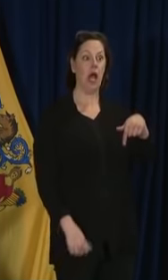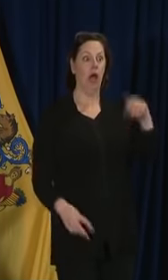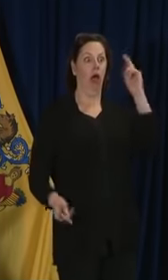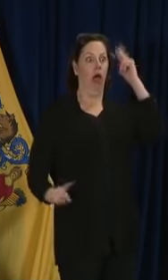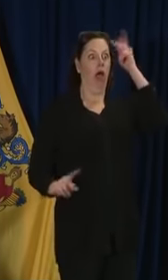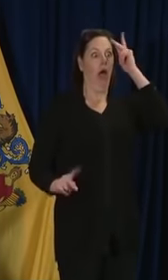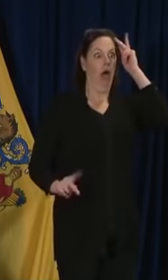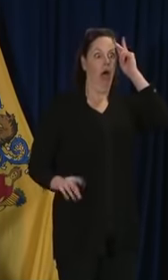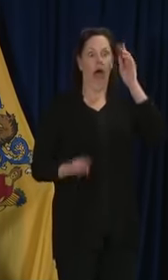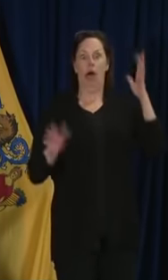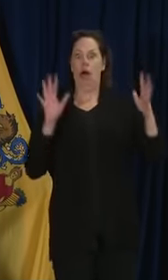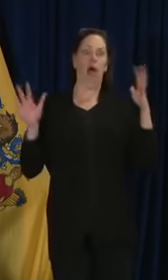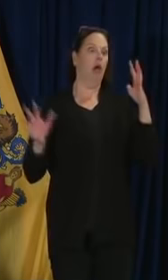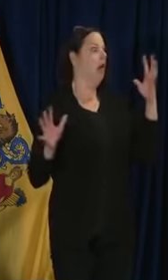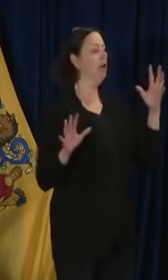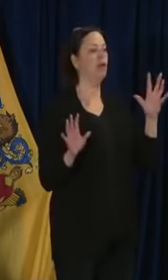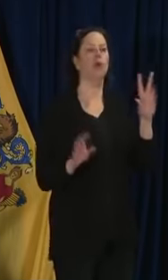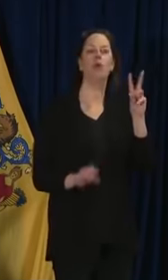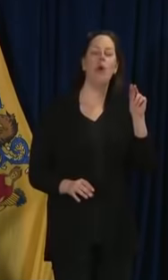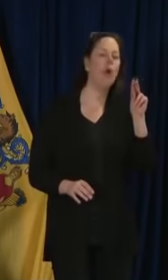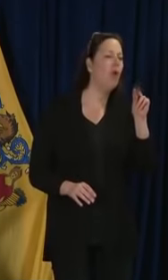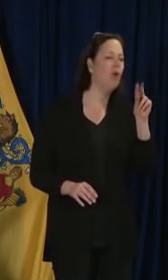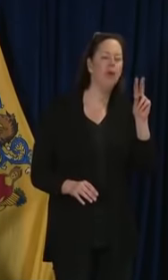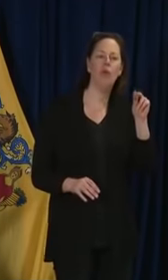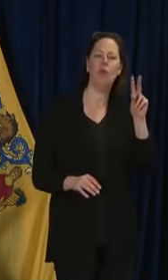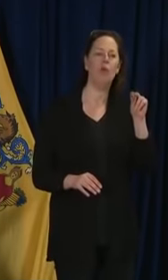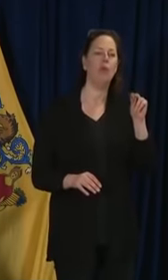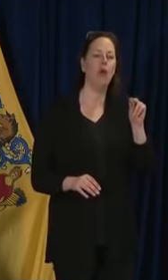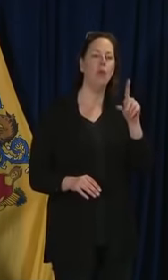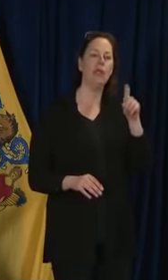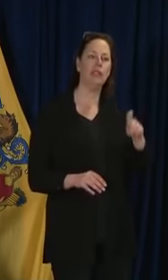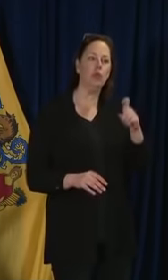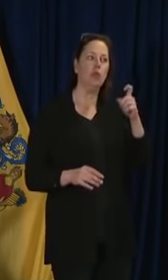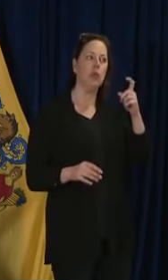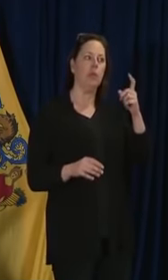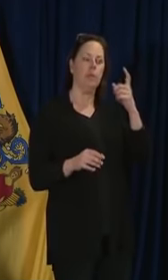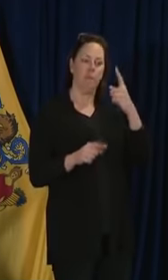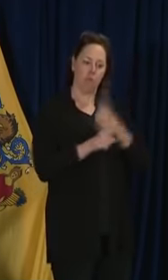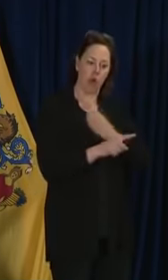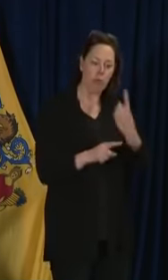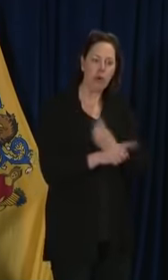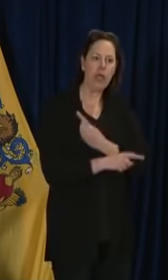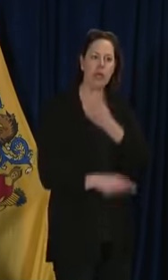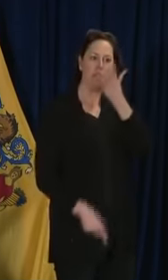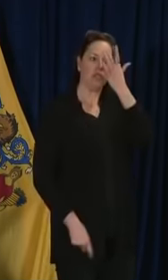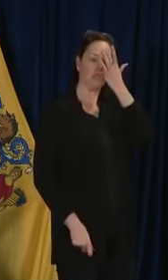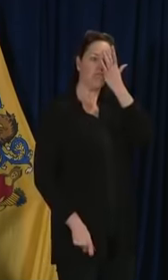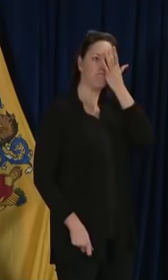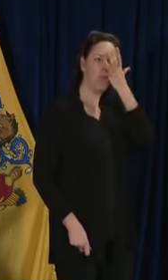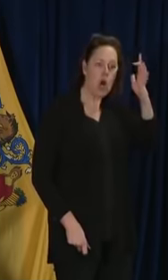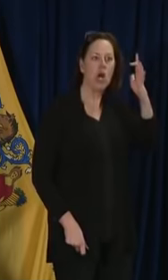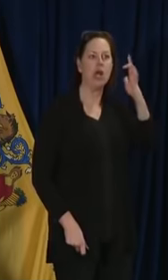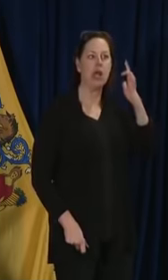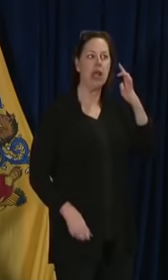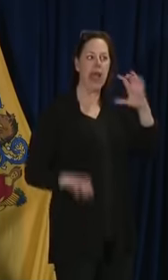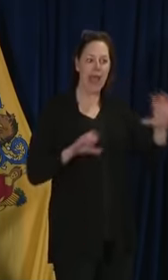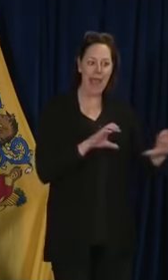is no time to panic. It's time for smart, intelligent, aggressive, proactive